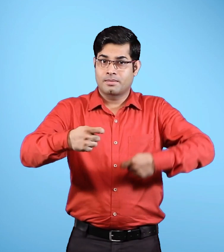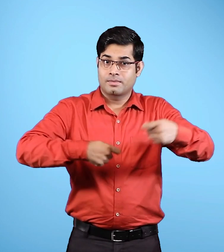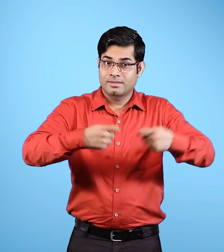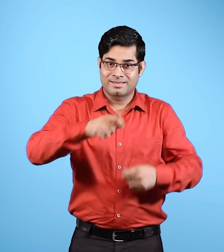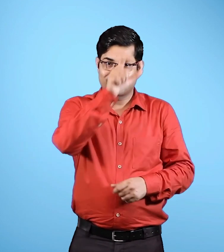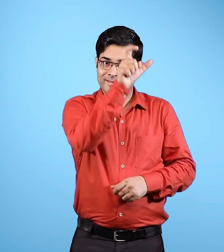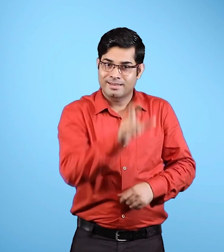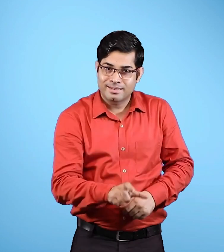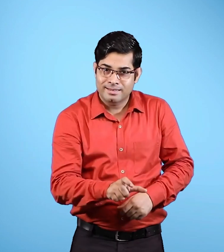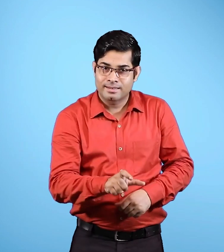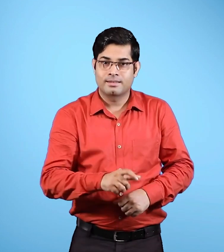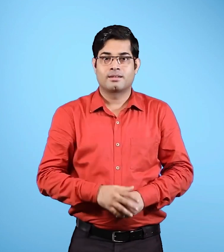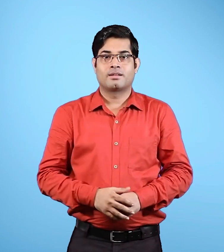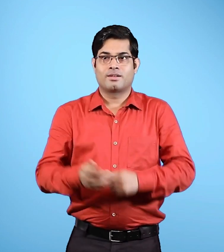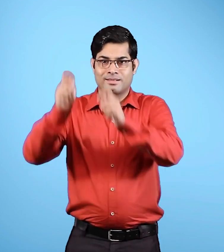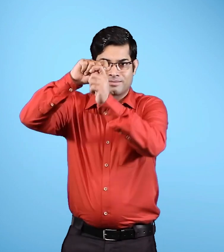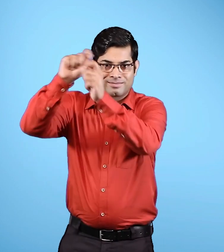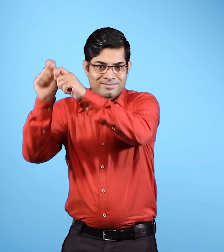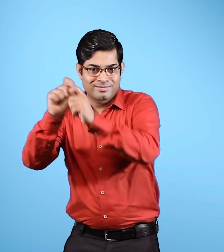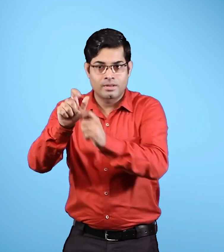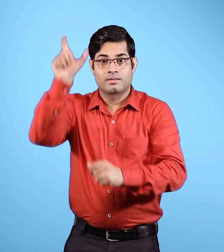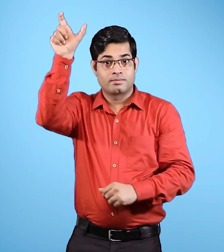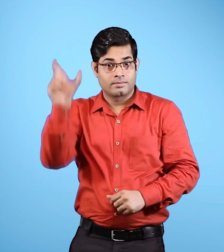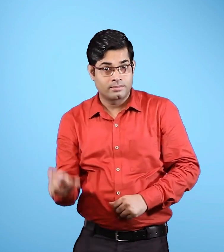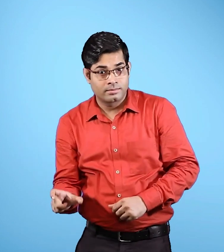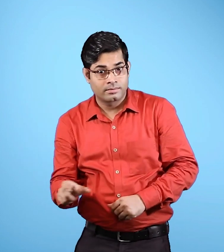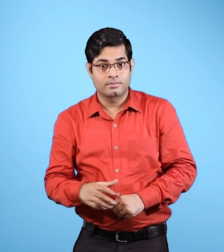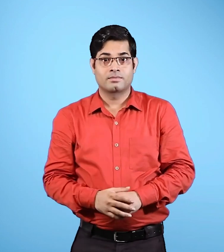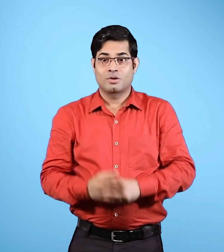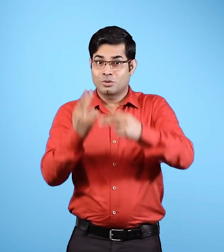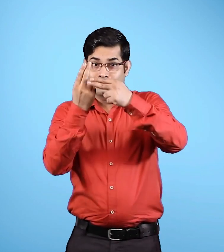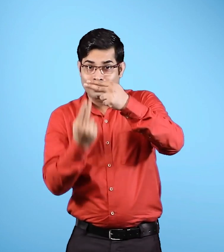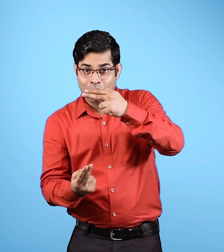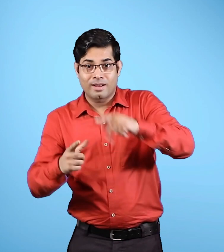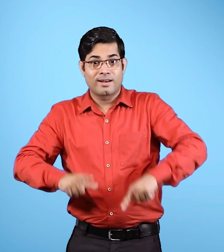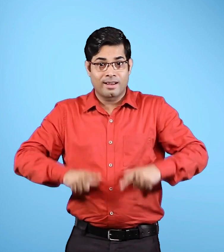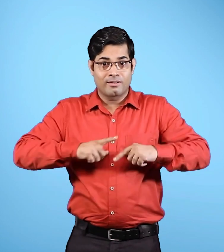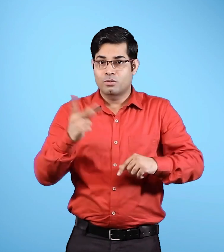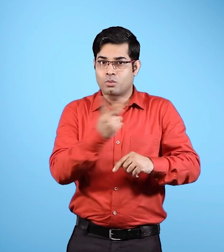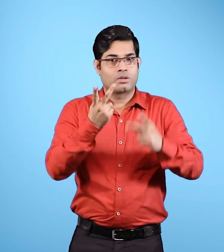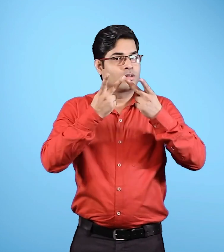The lives of merchants were different from those of craftspersons, and so